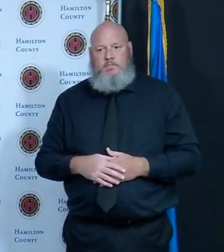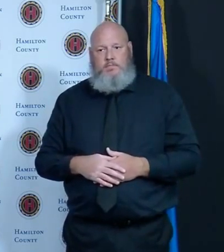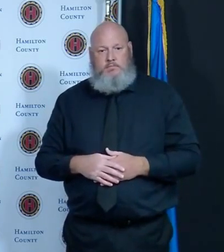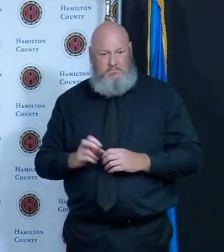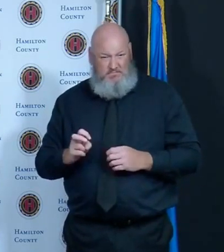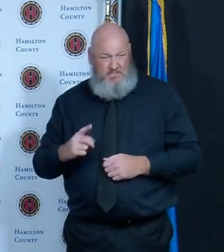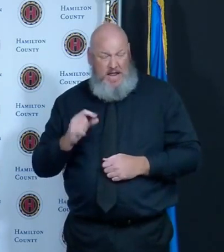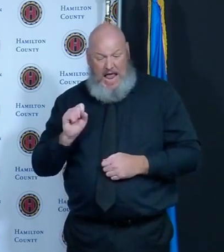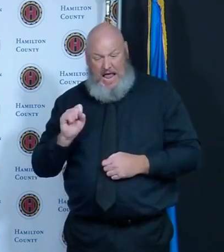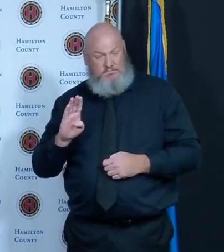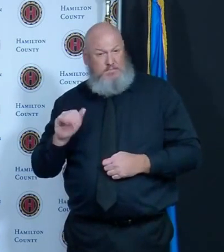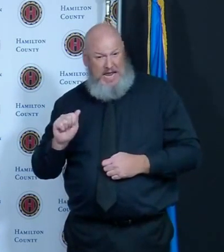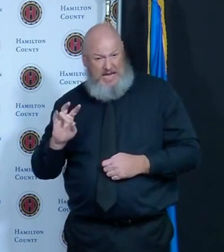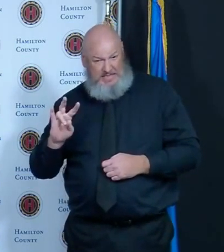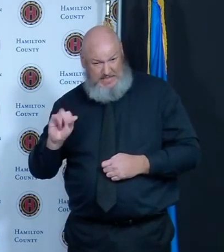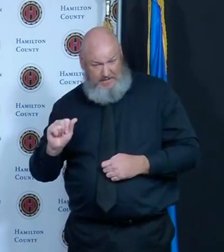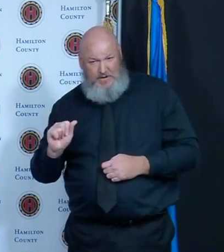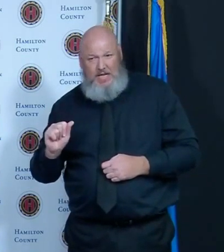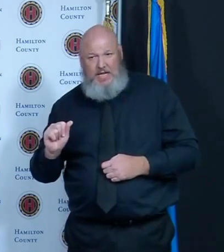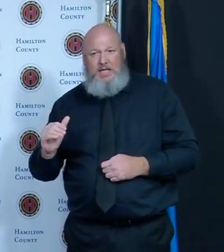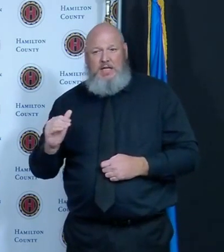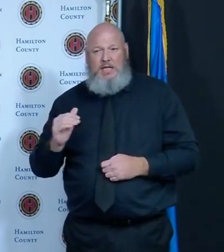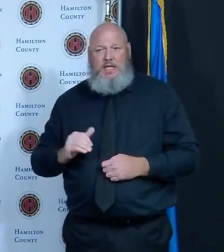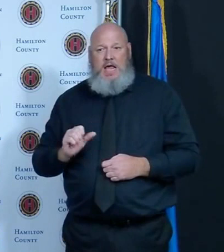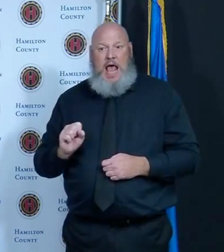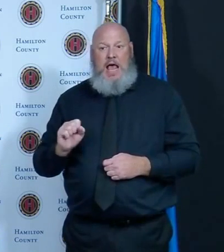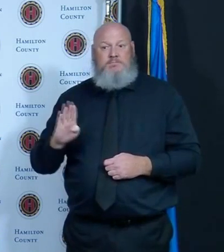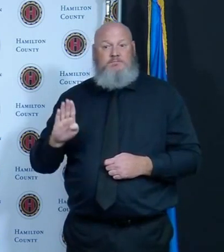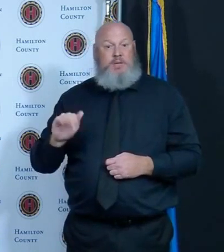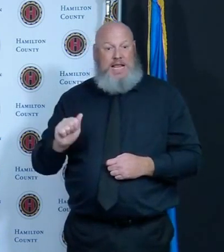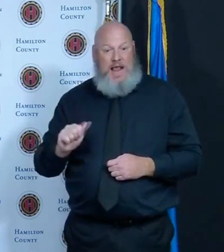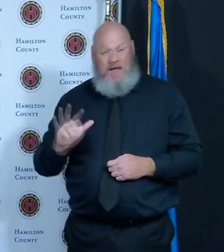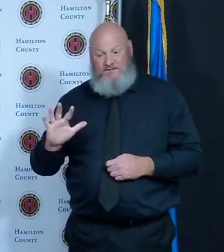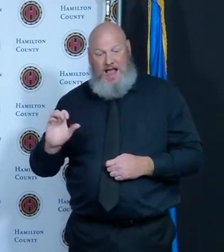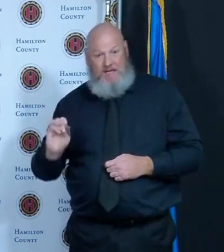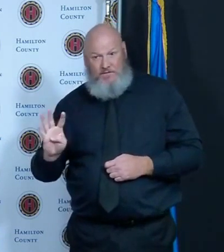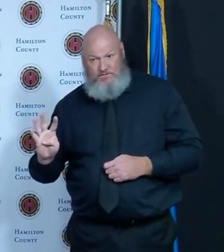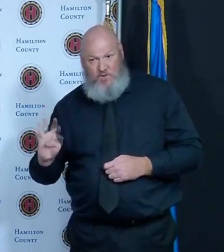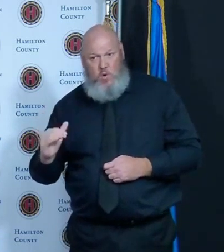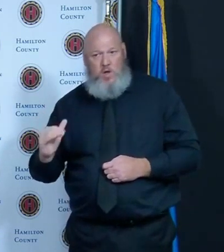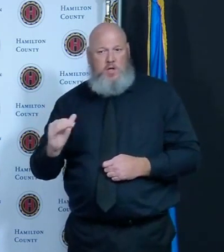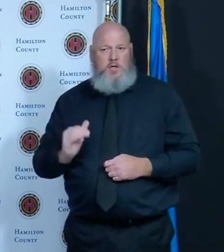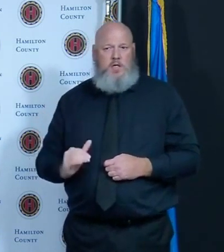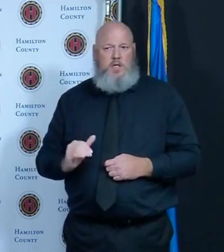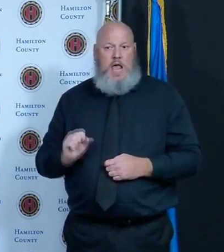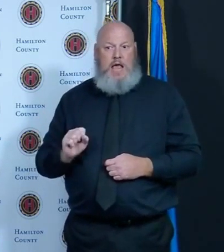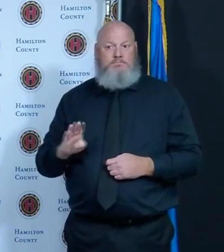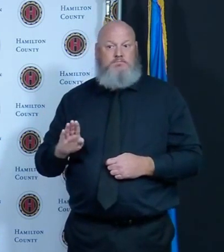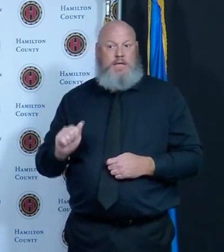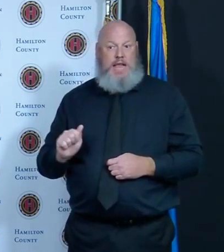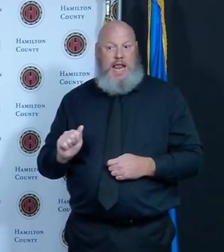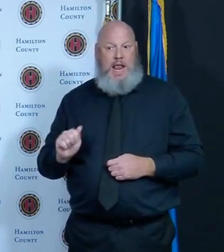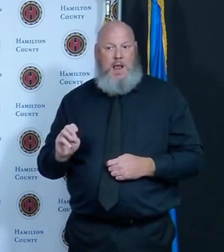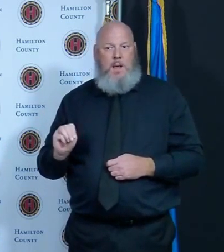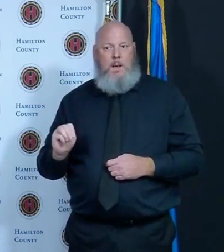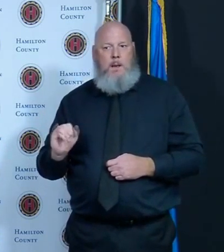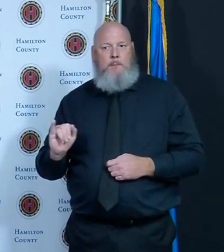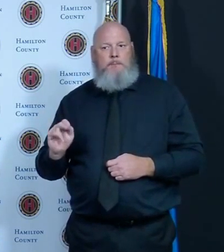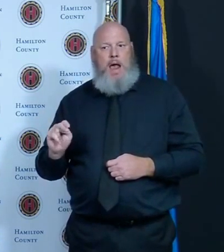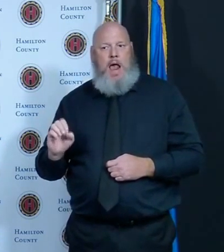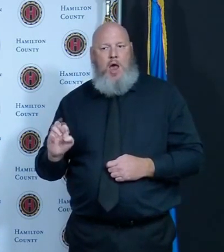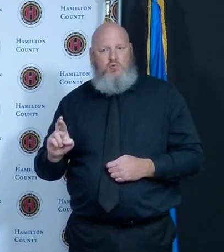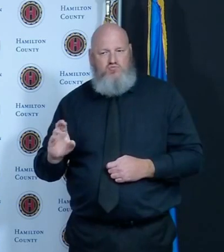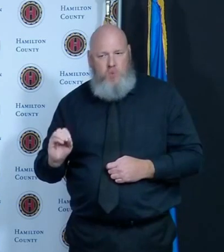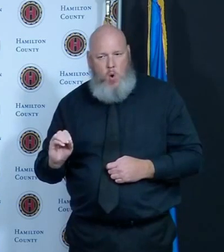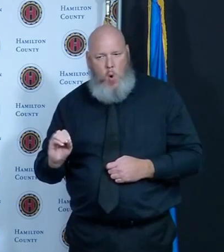microloan program participant that is in good standing as of March 30th, 2020, will receive